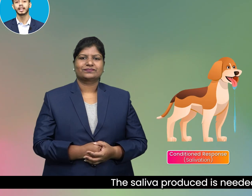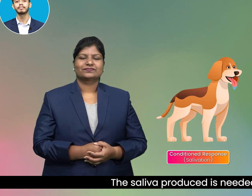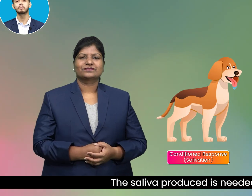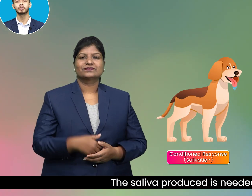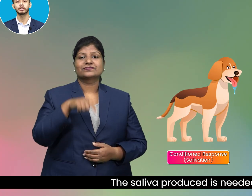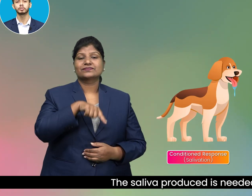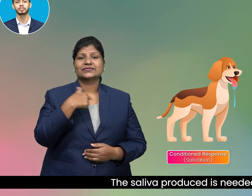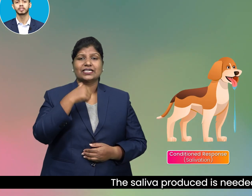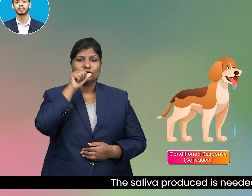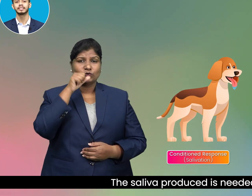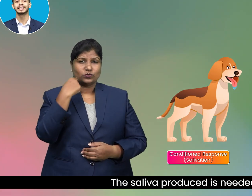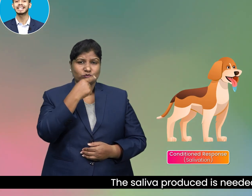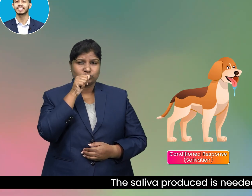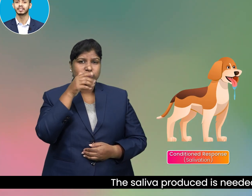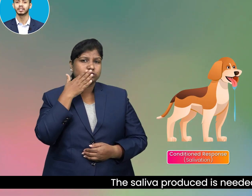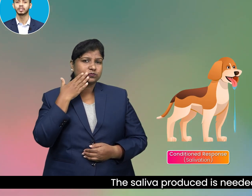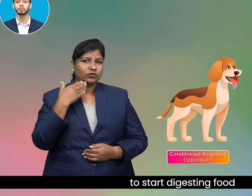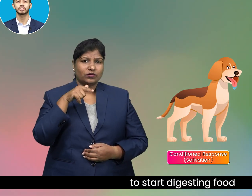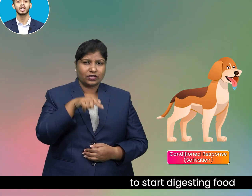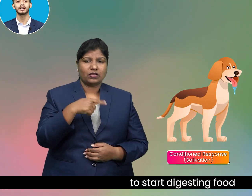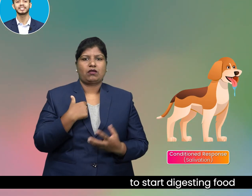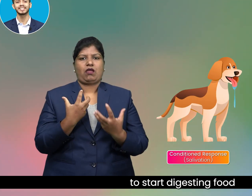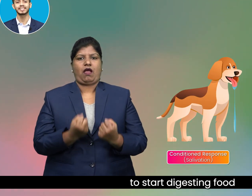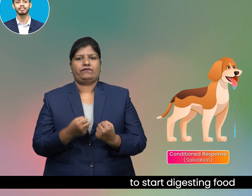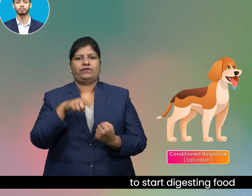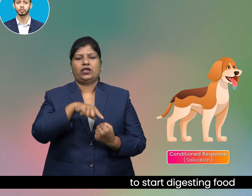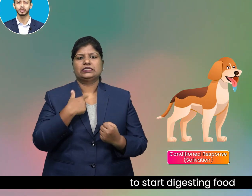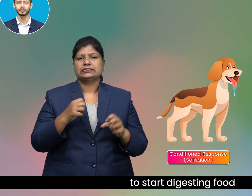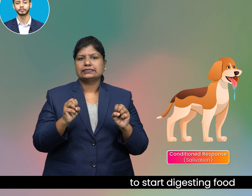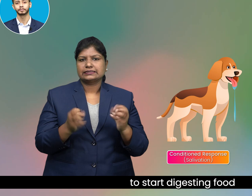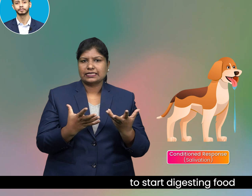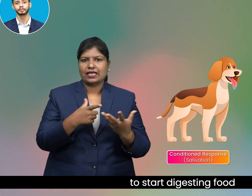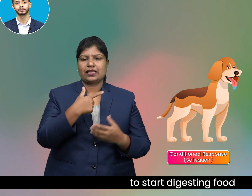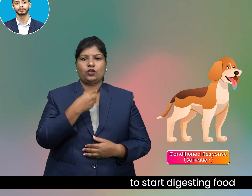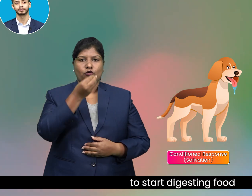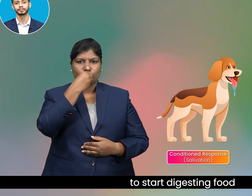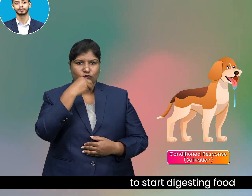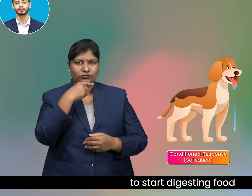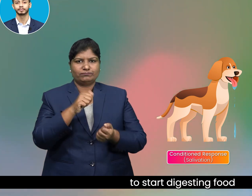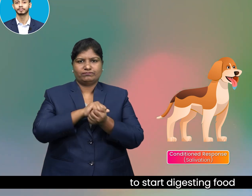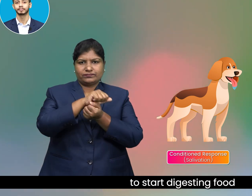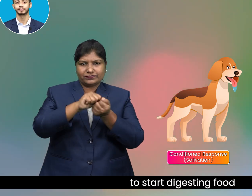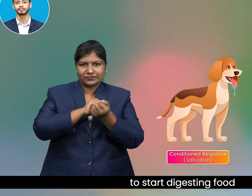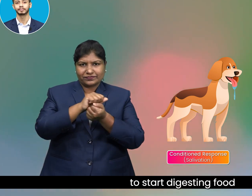The saliva produced is needed to start digesting food